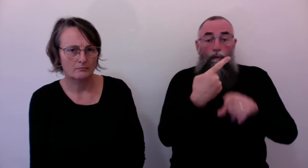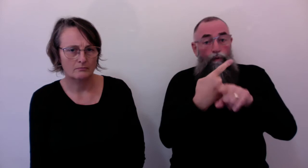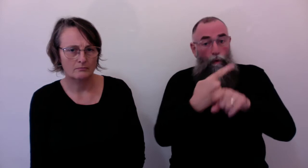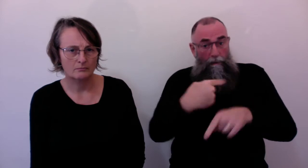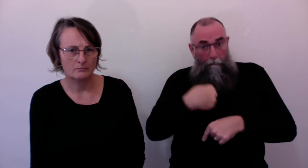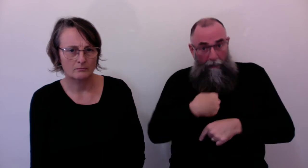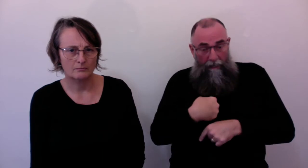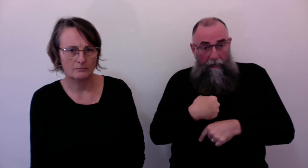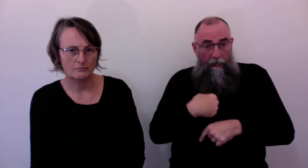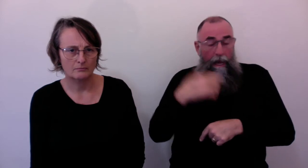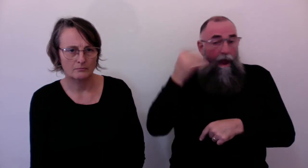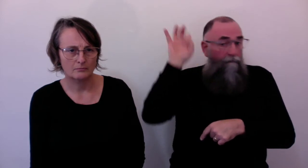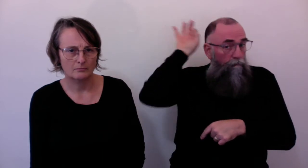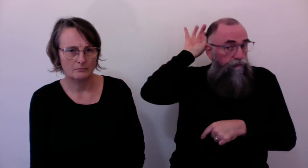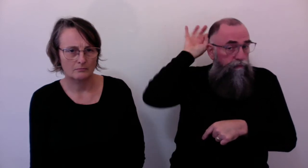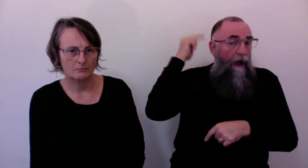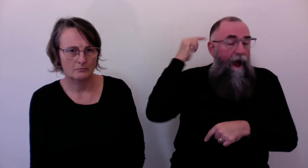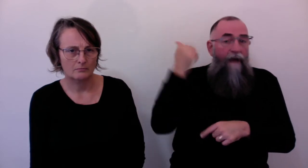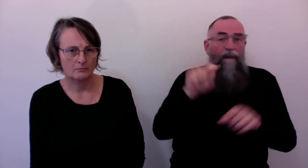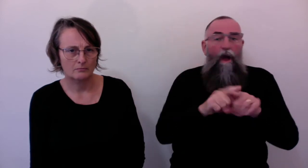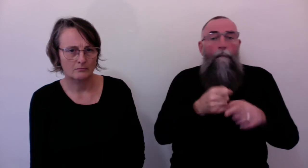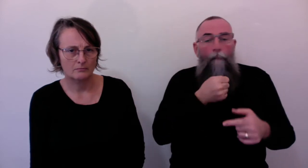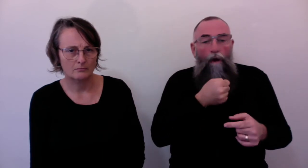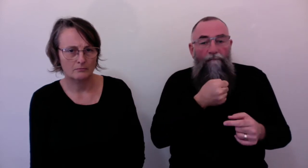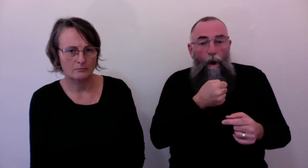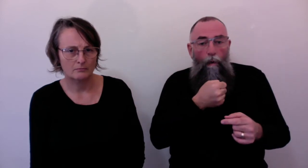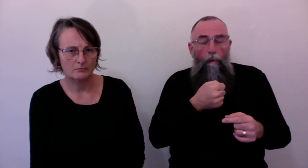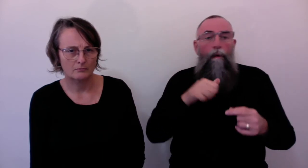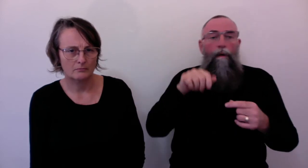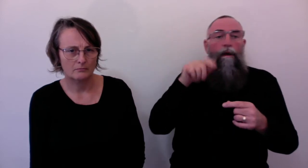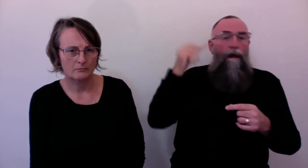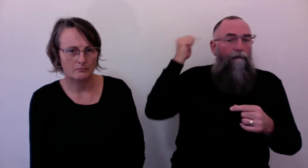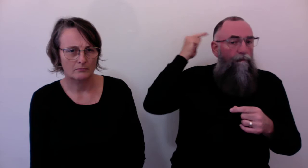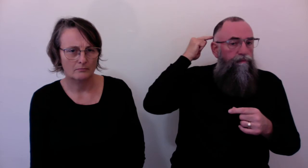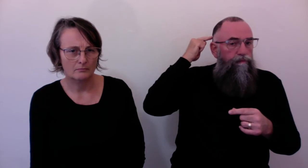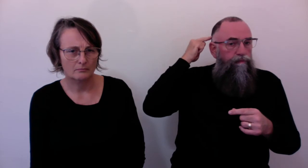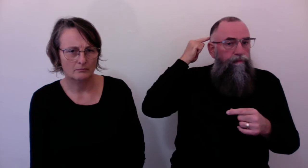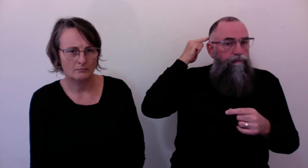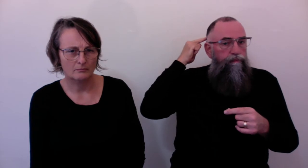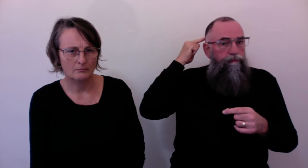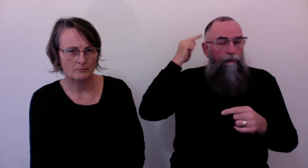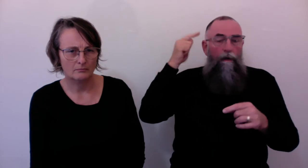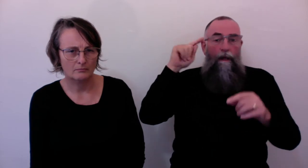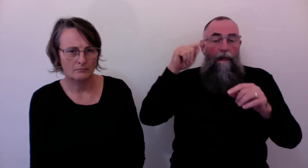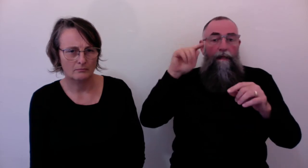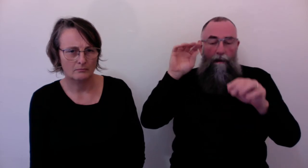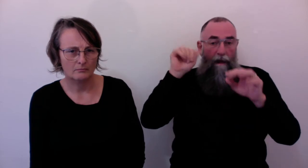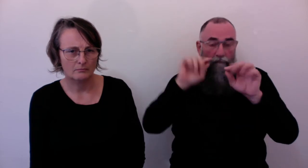through the microphone and it goes signal to the coil, and then it goes through your your